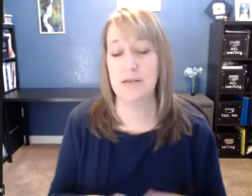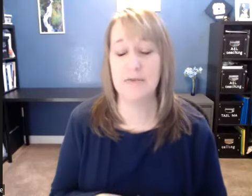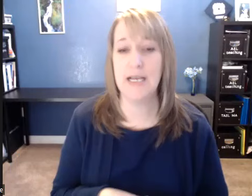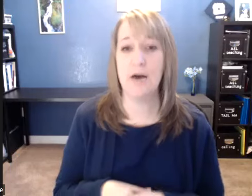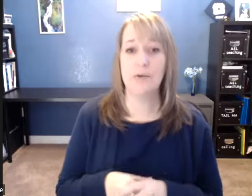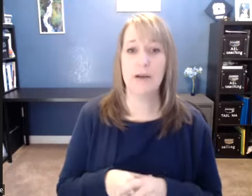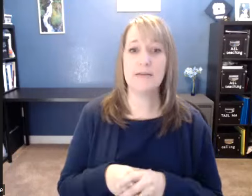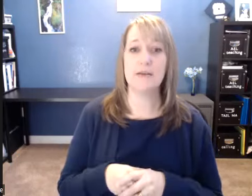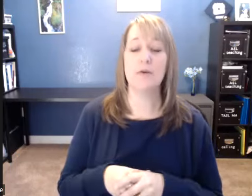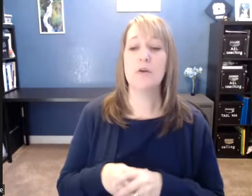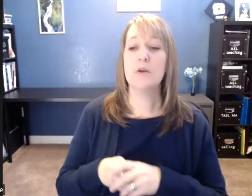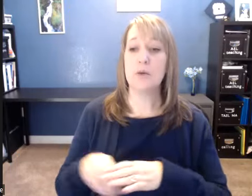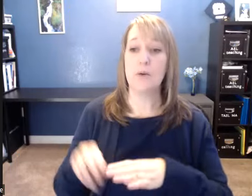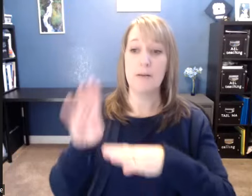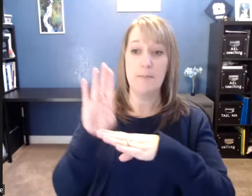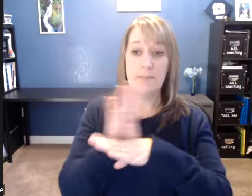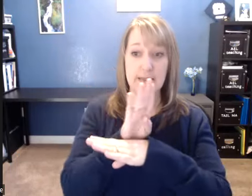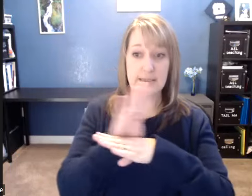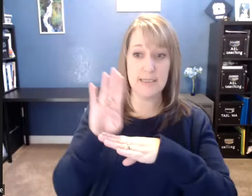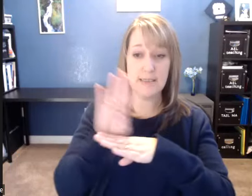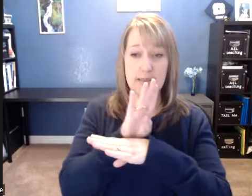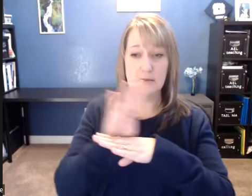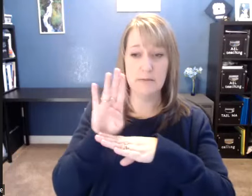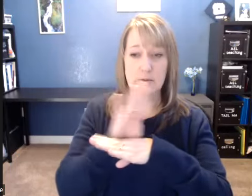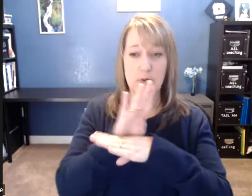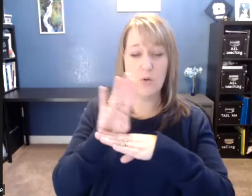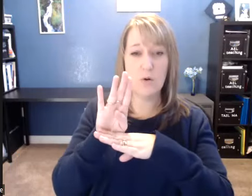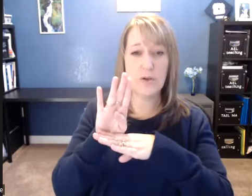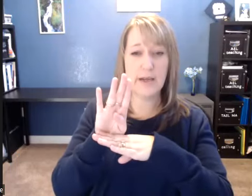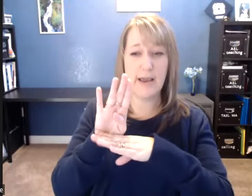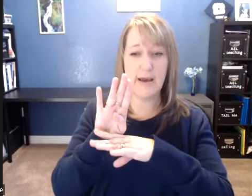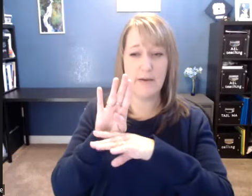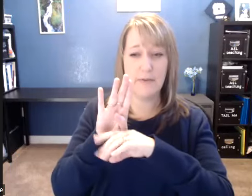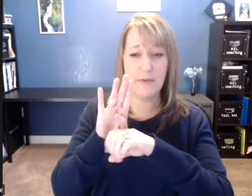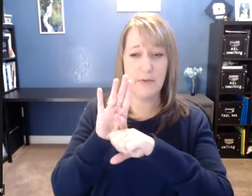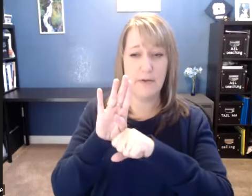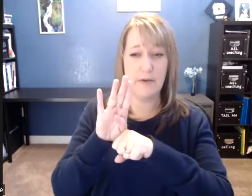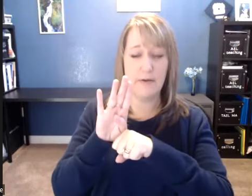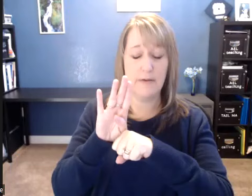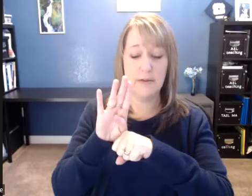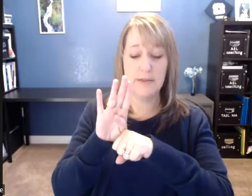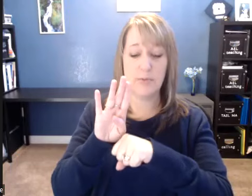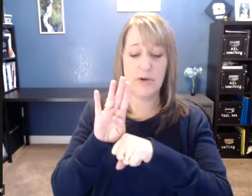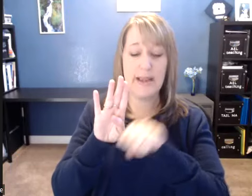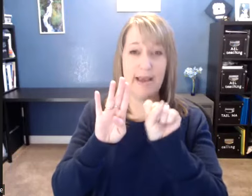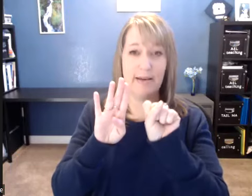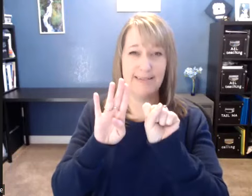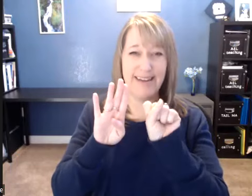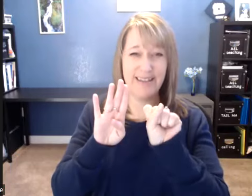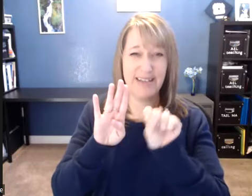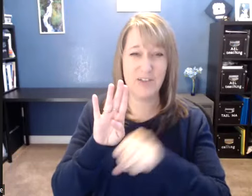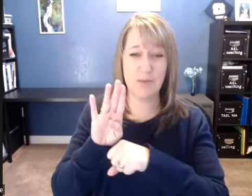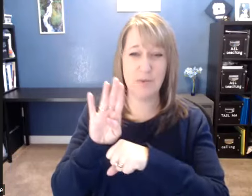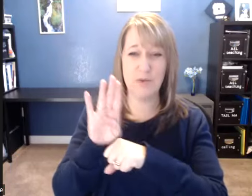of town, right? So you want business, or you can have the supporting hand as an S hand shape if you want,